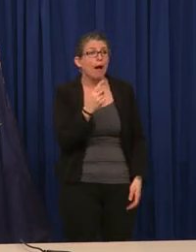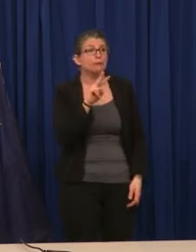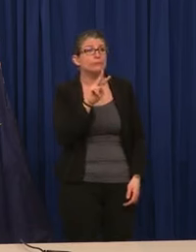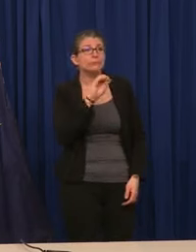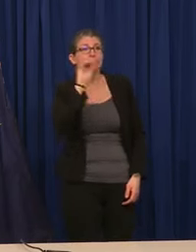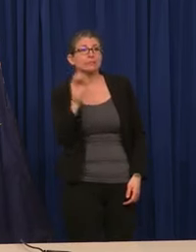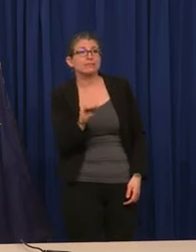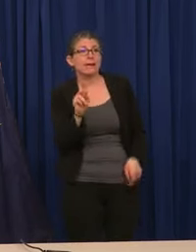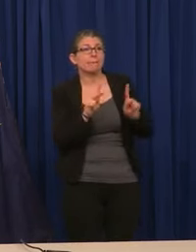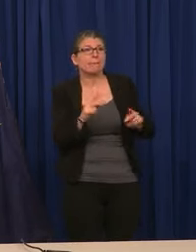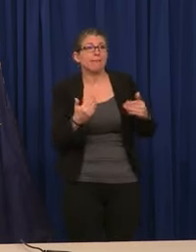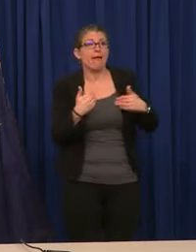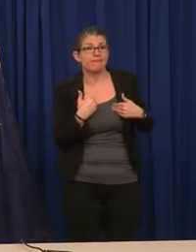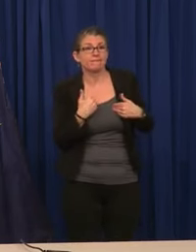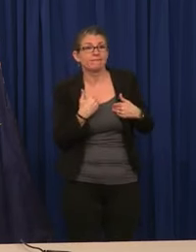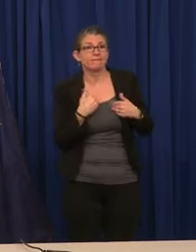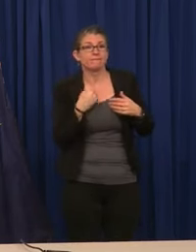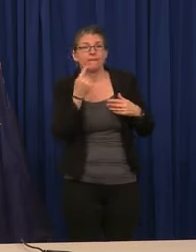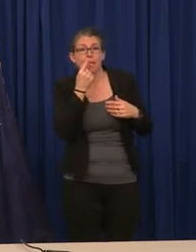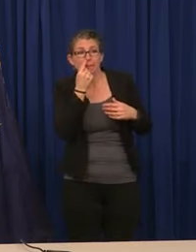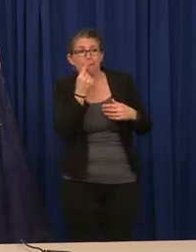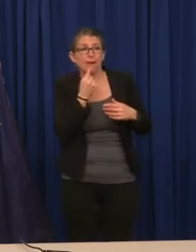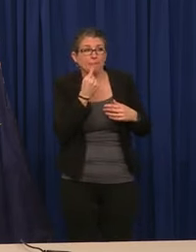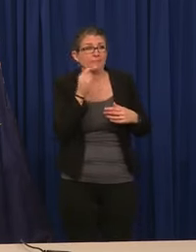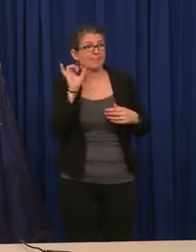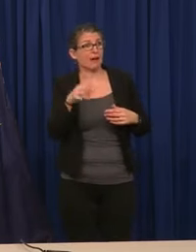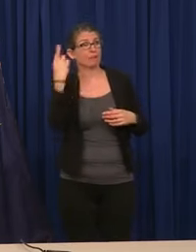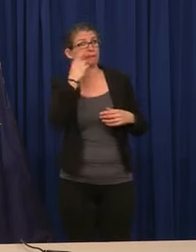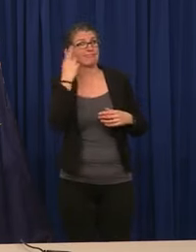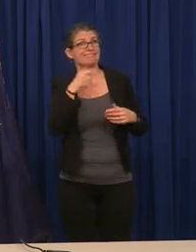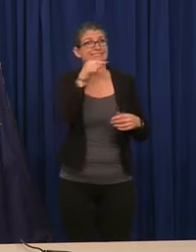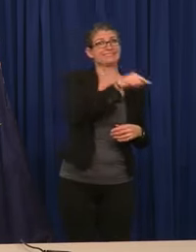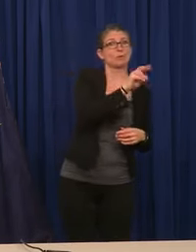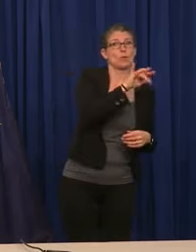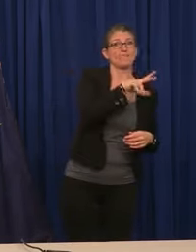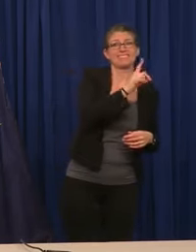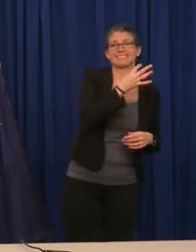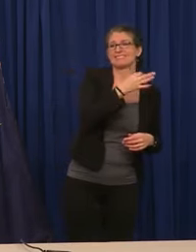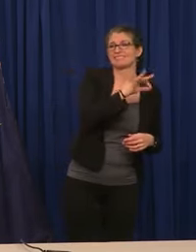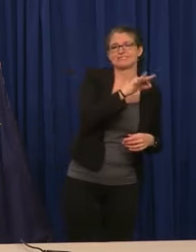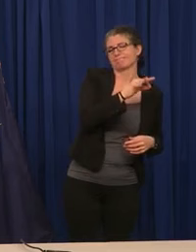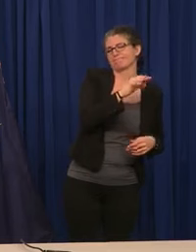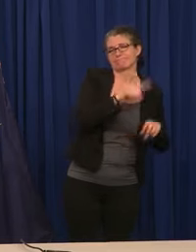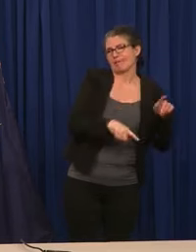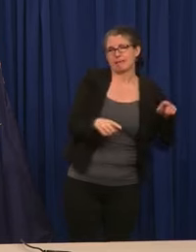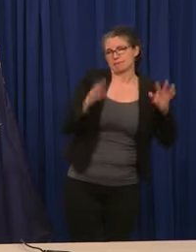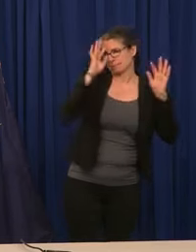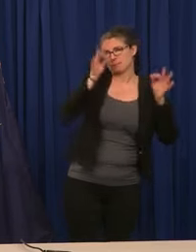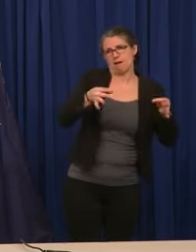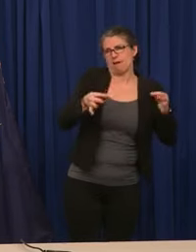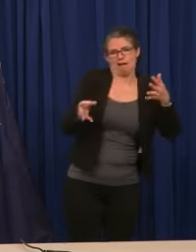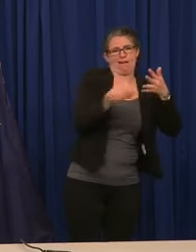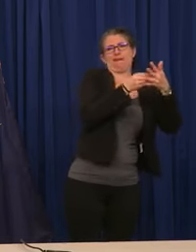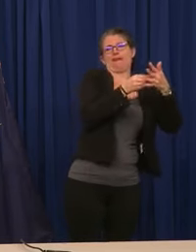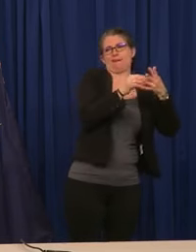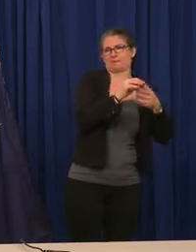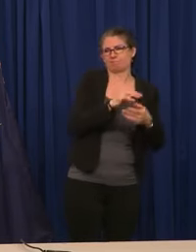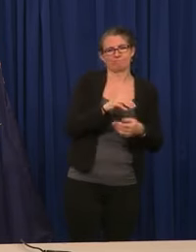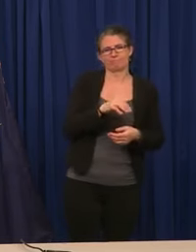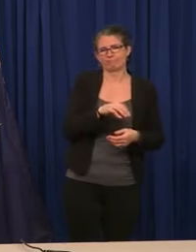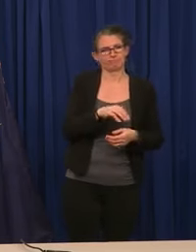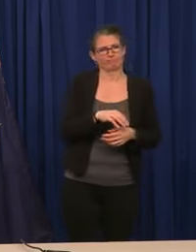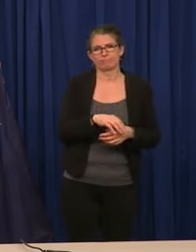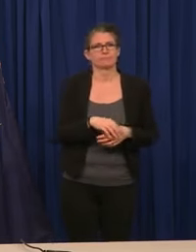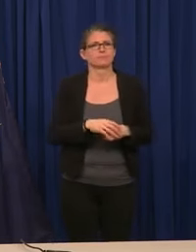of people who don't ultimately have the disease. It, like a lot of questions, is a great scientific question, John, and more